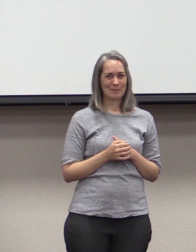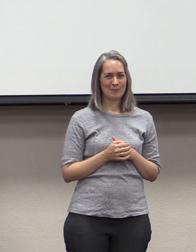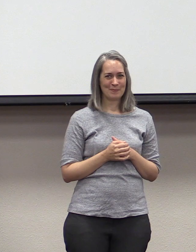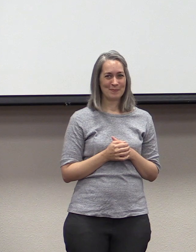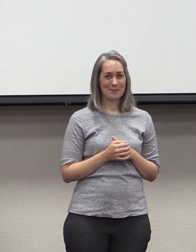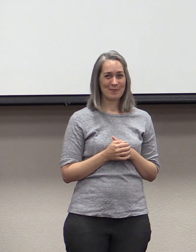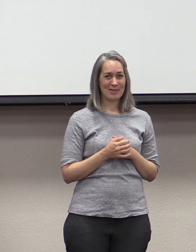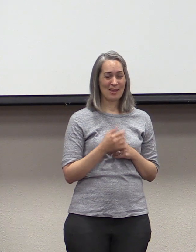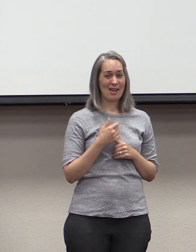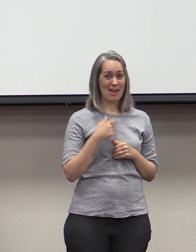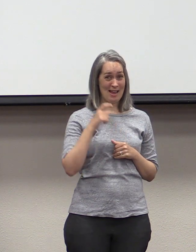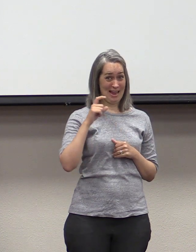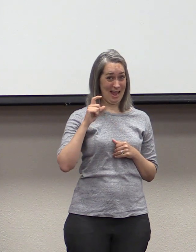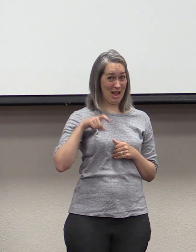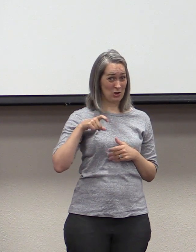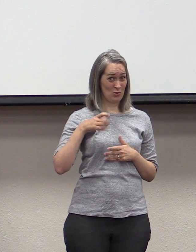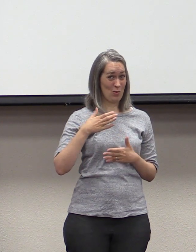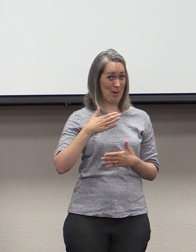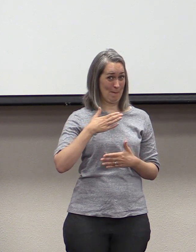But I had to let go of my